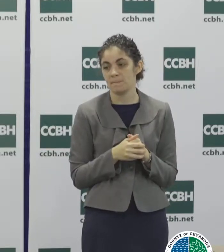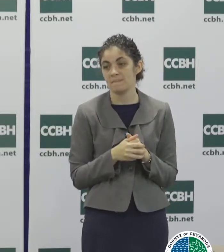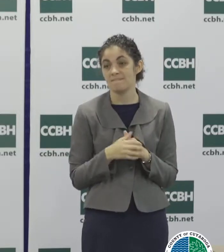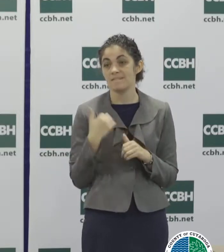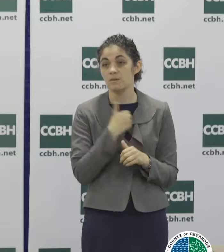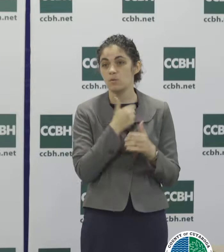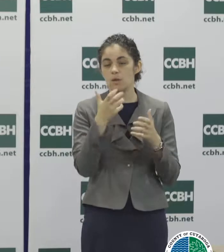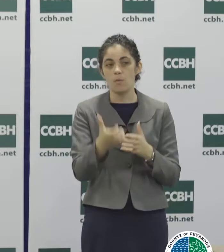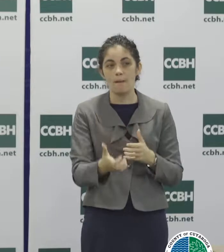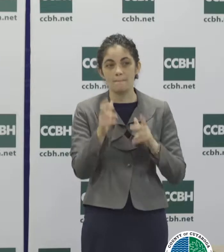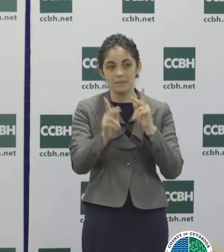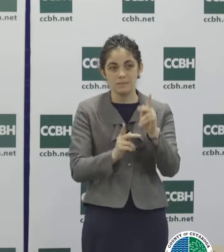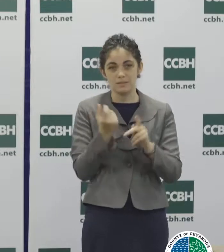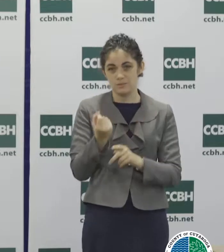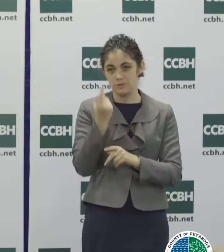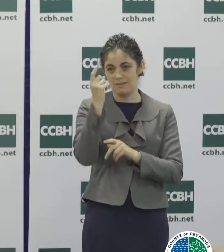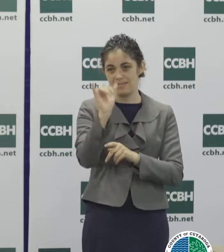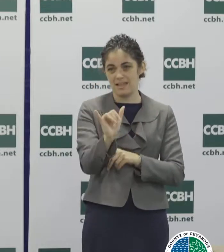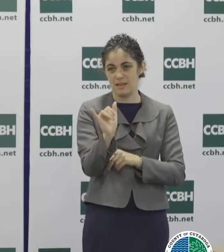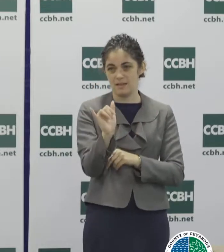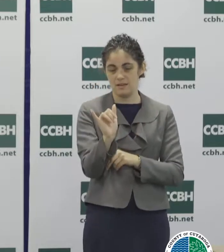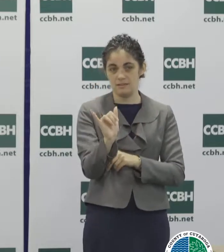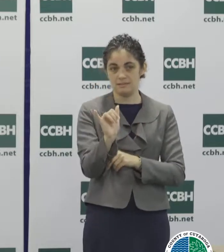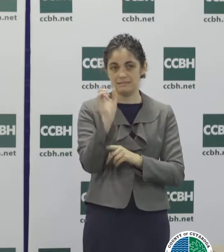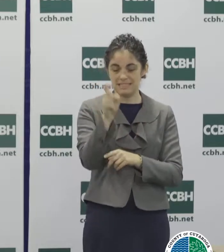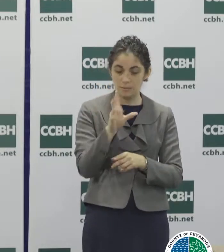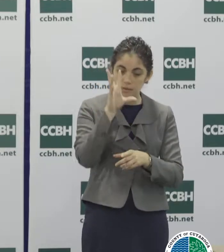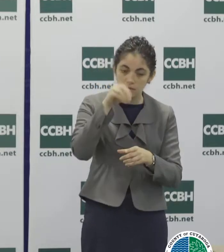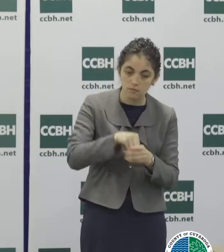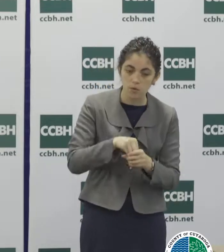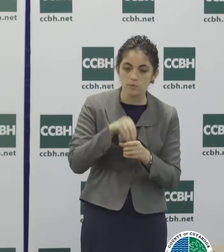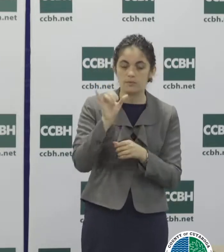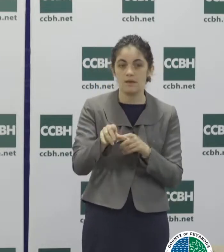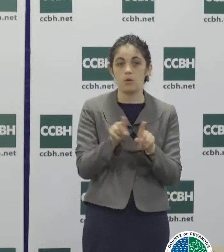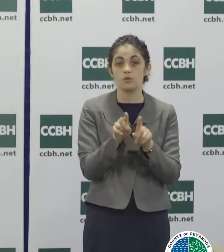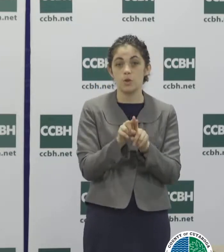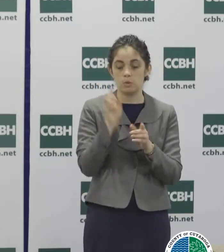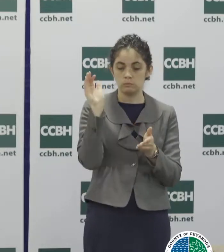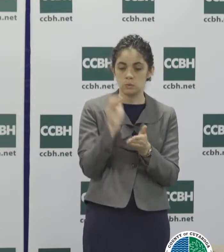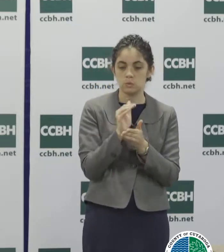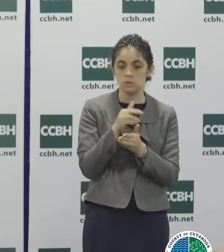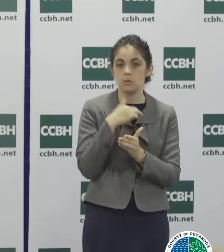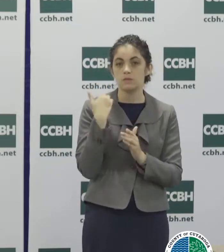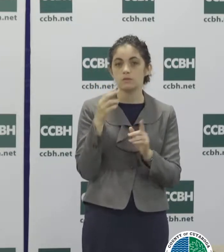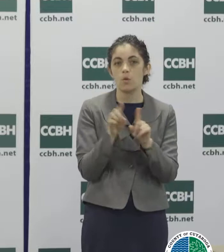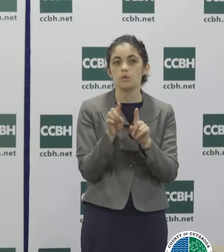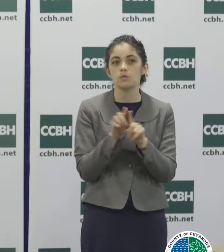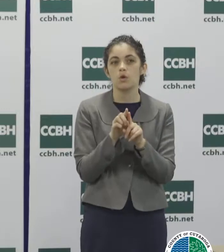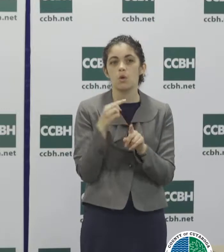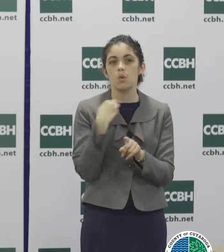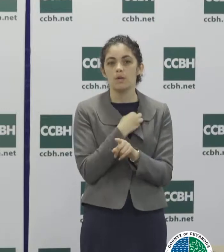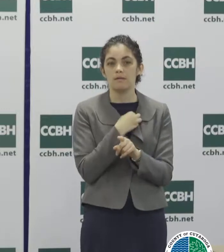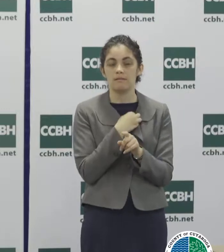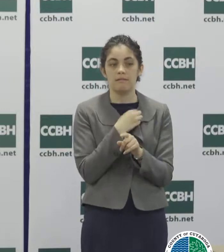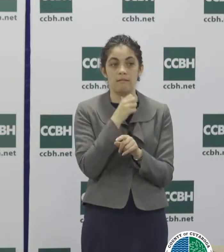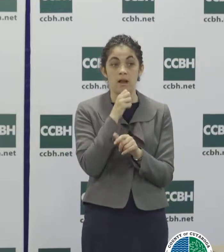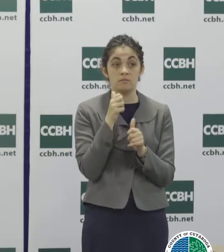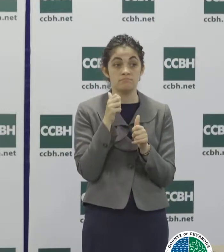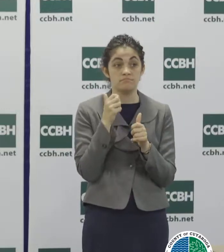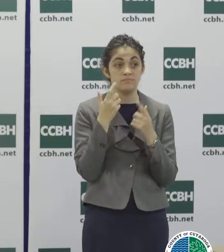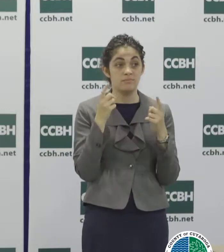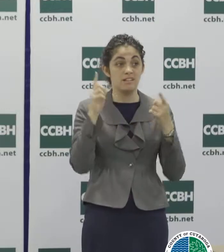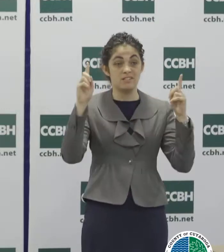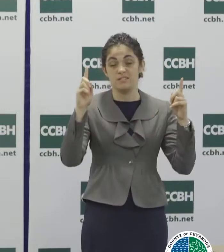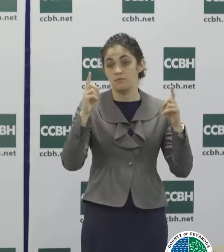want people to recognize that they need to be part of this equation to reduce risk. And as Dr. Gullett said, we are a long way, folks, from being